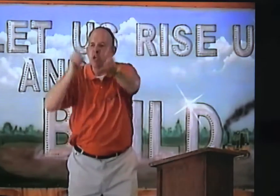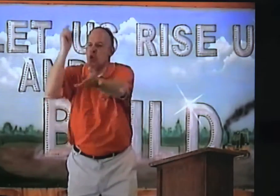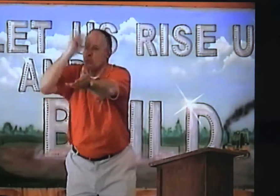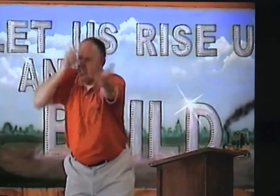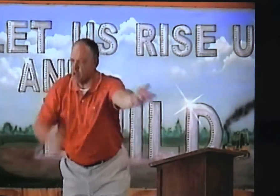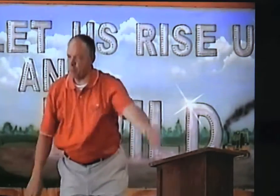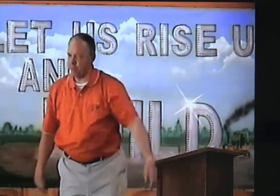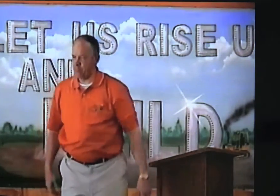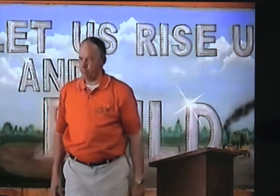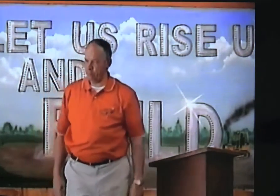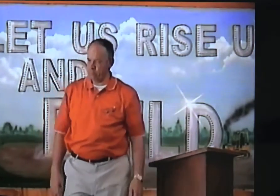wisdom.